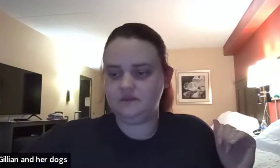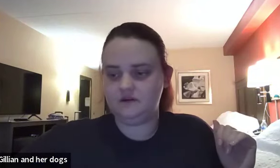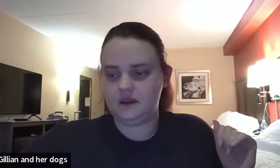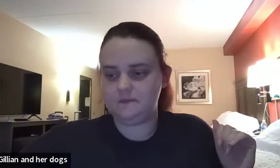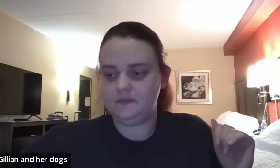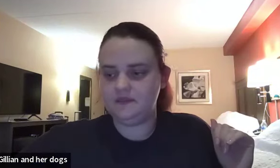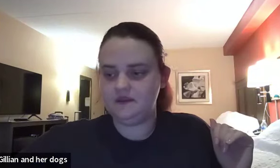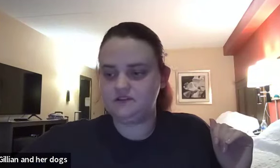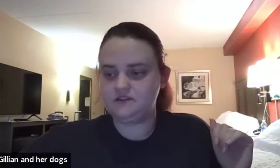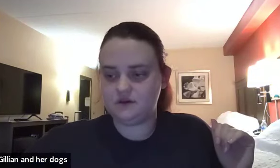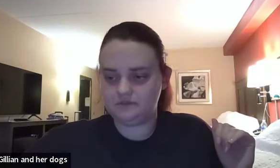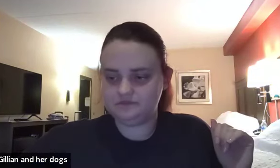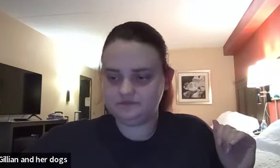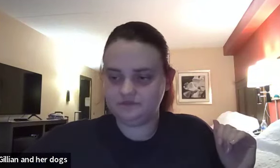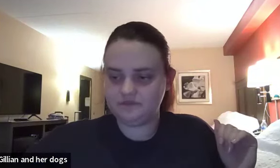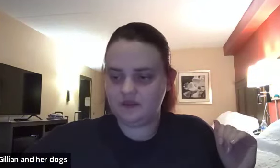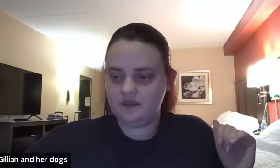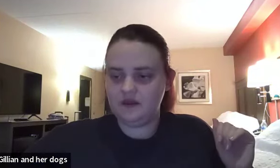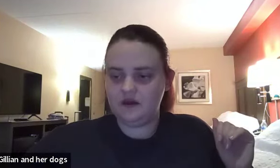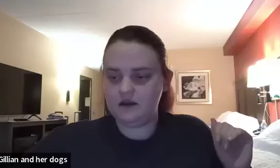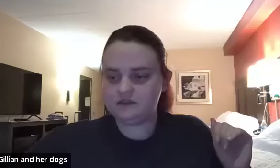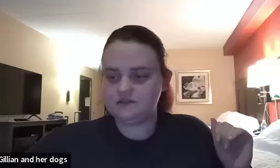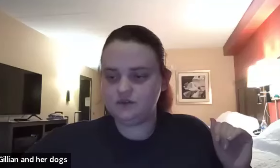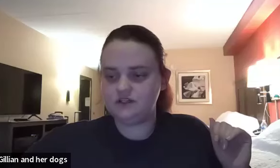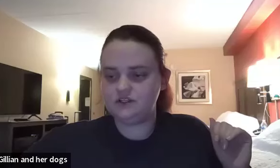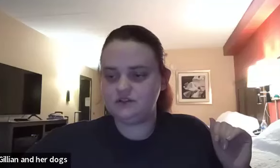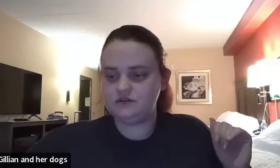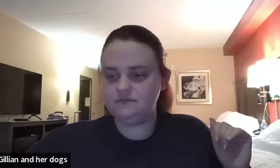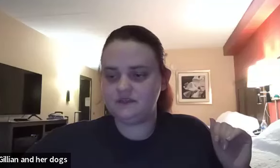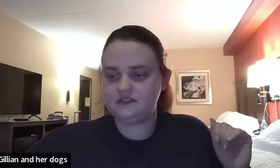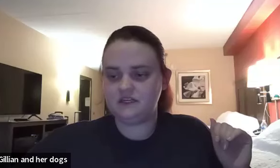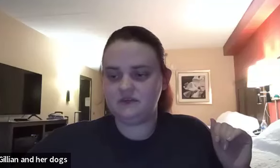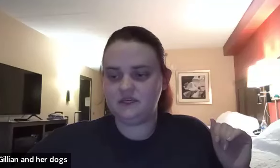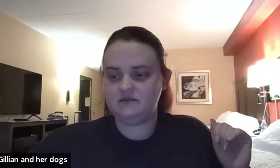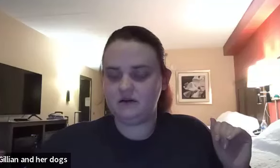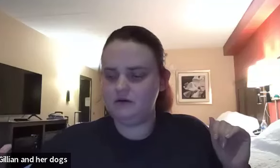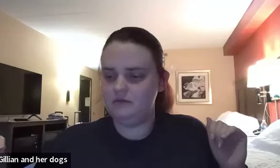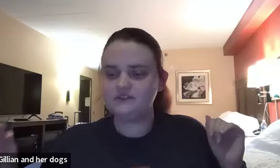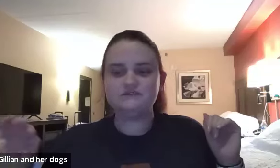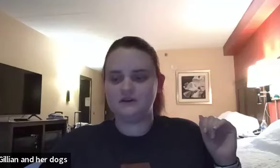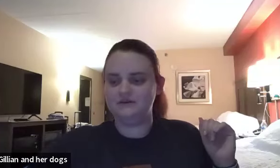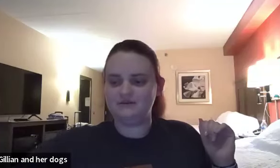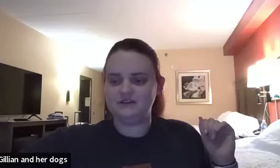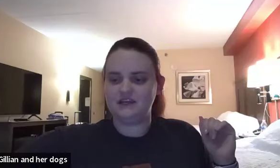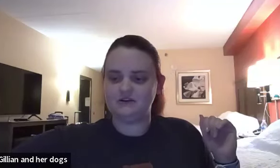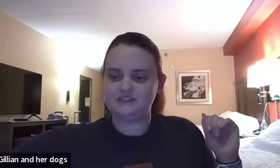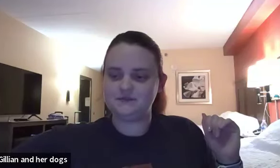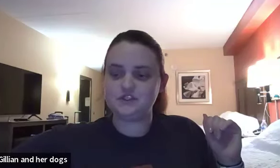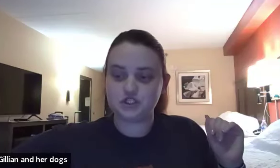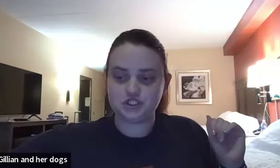Okay. So our next one we're going to do is going to be, oh, sorry, I was looking at our list.